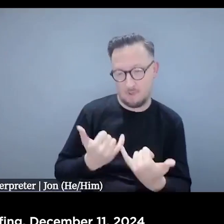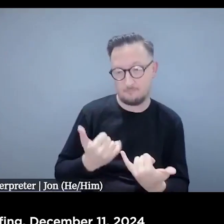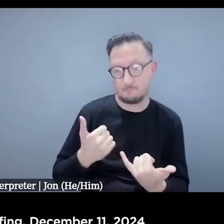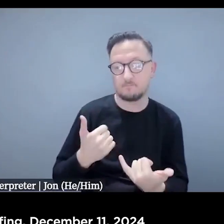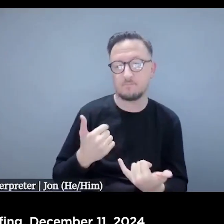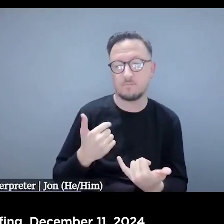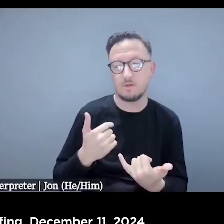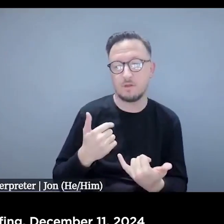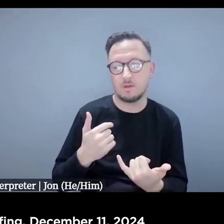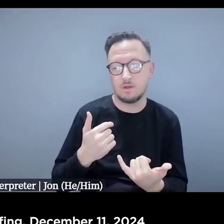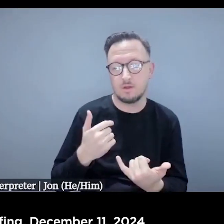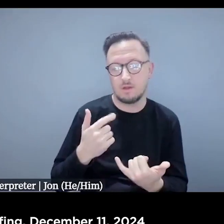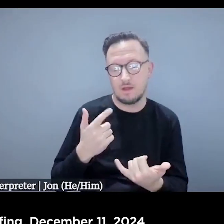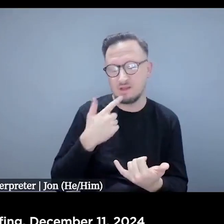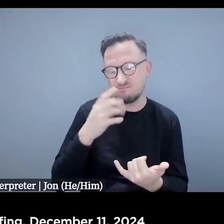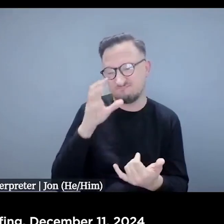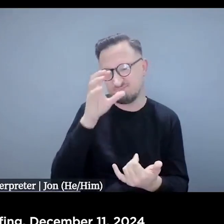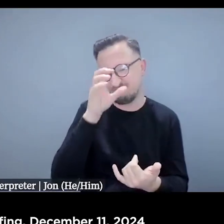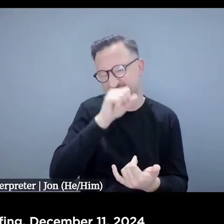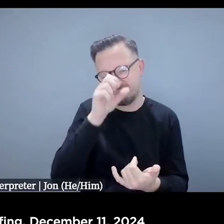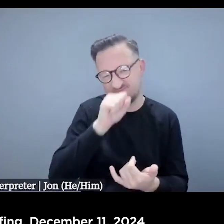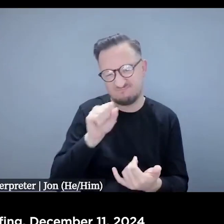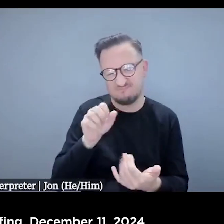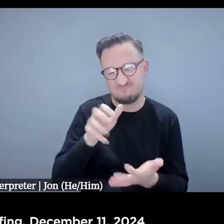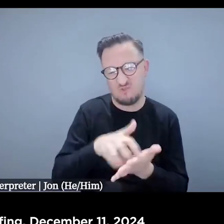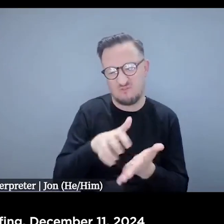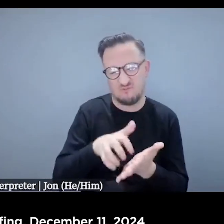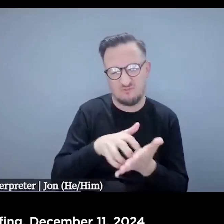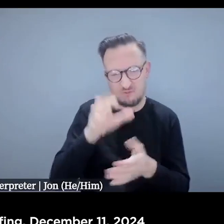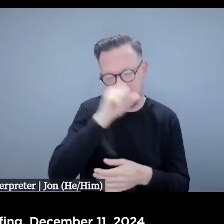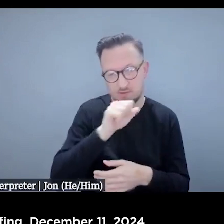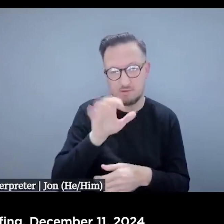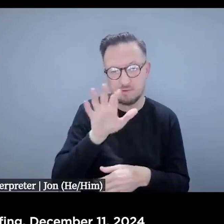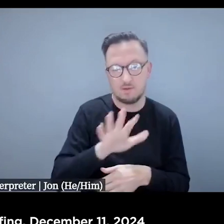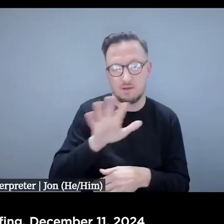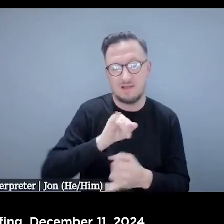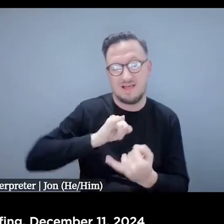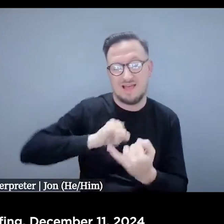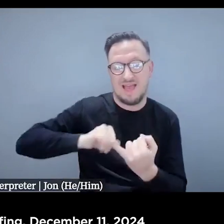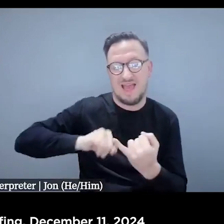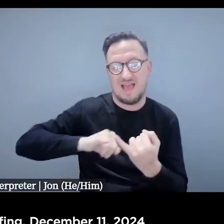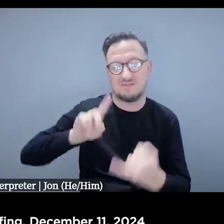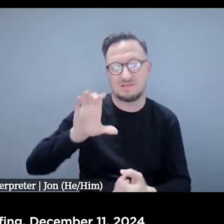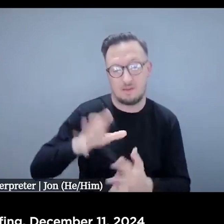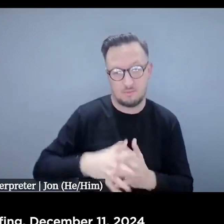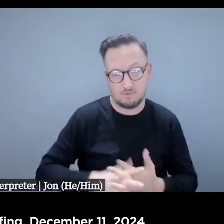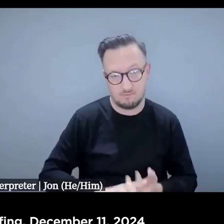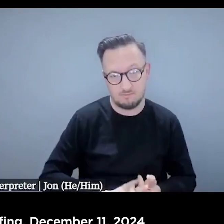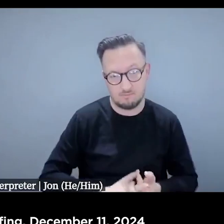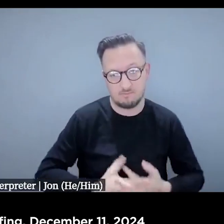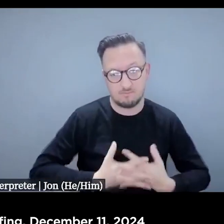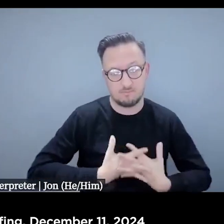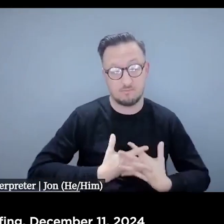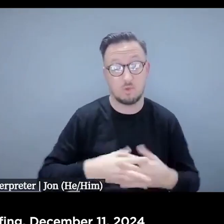is, rough estimates is the first pass could be completed towards the end of December. And